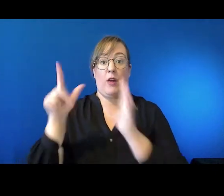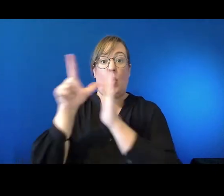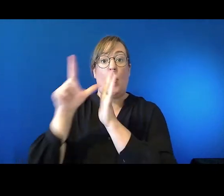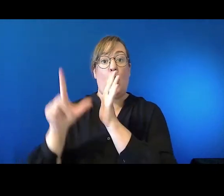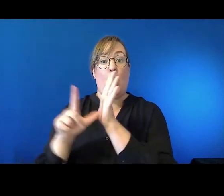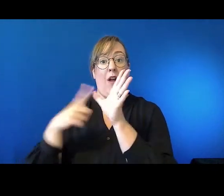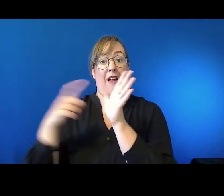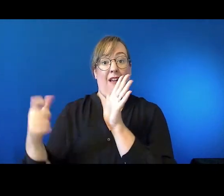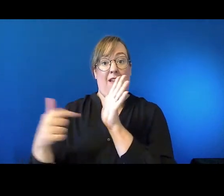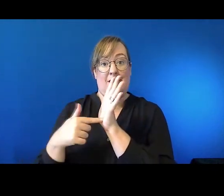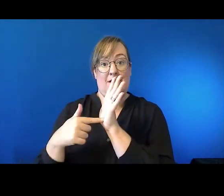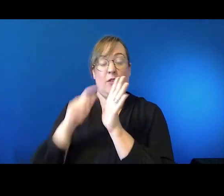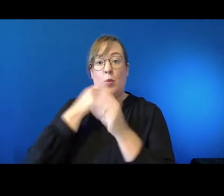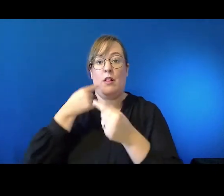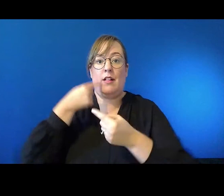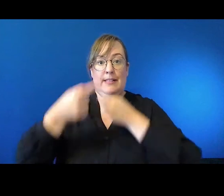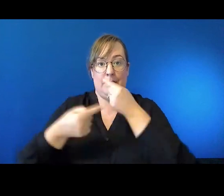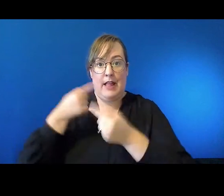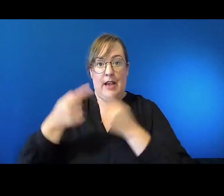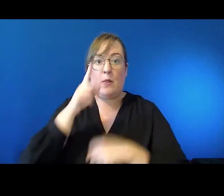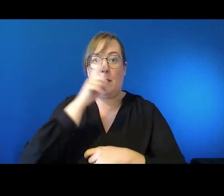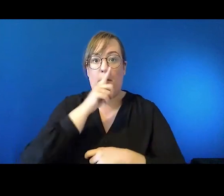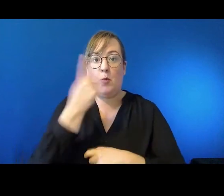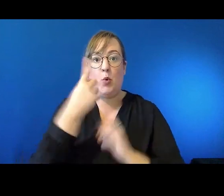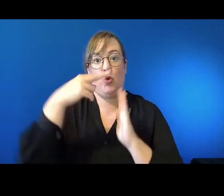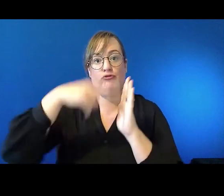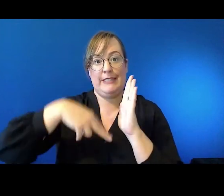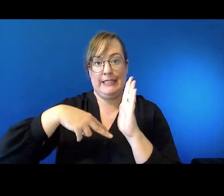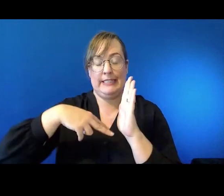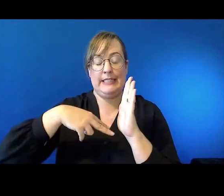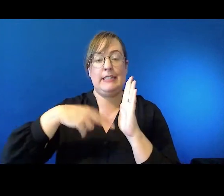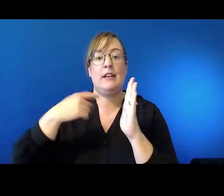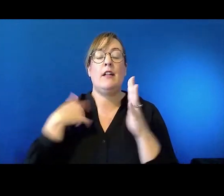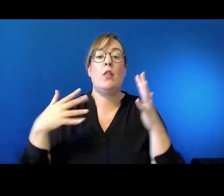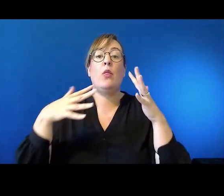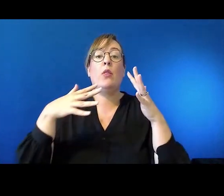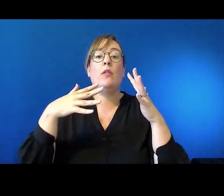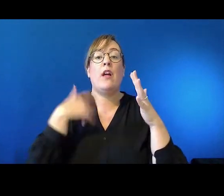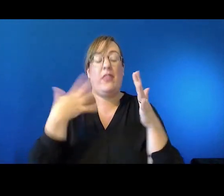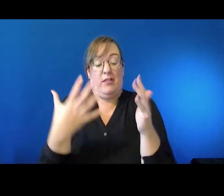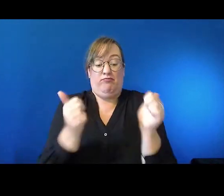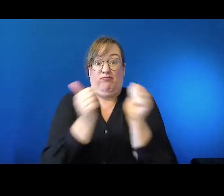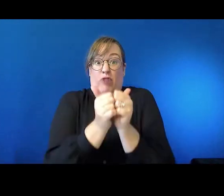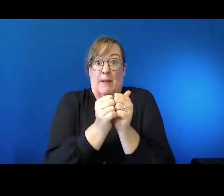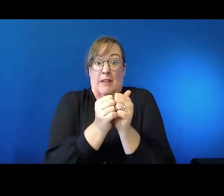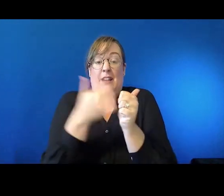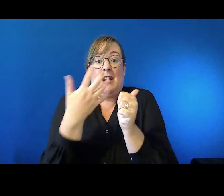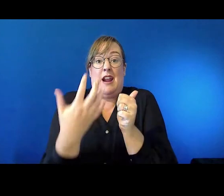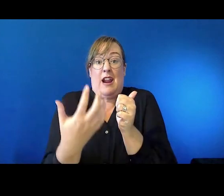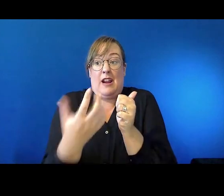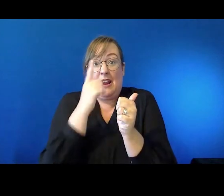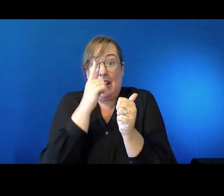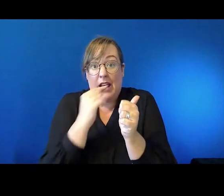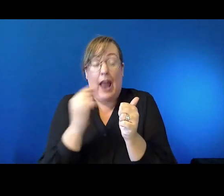explains to those who read it that the Waitangi Tribunal has jurisdiction to hear